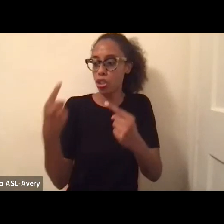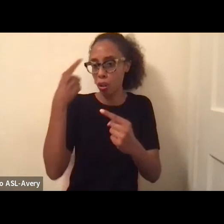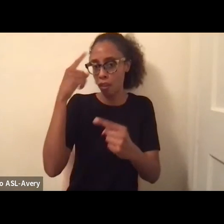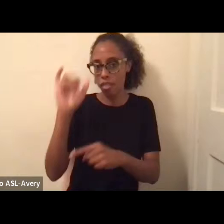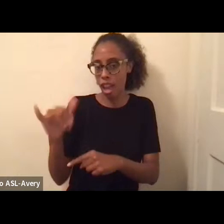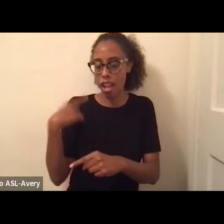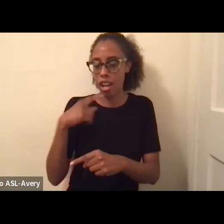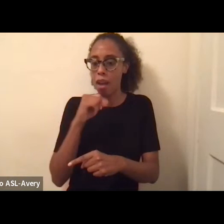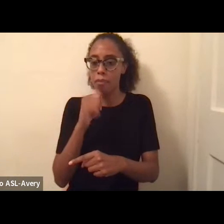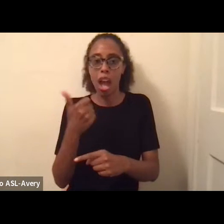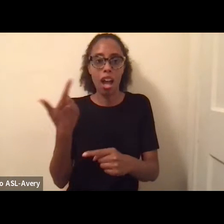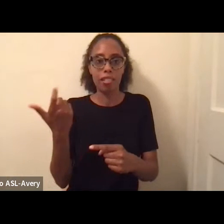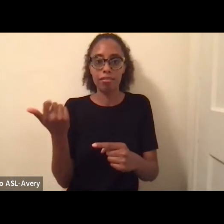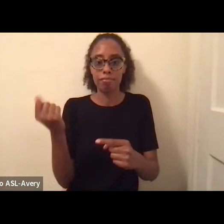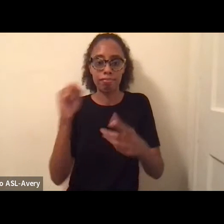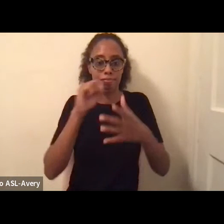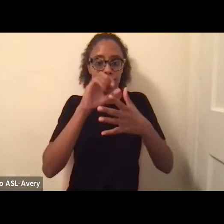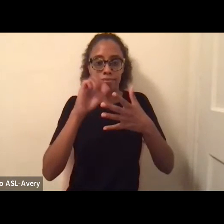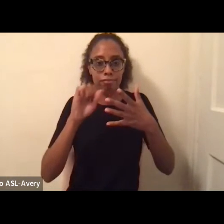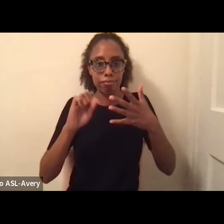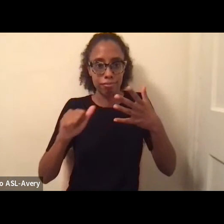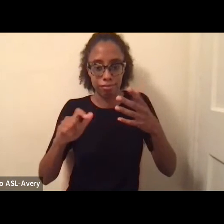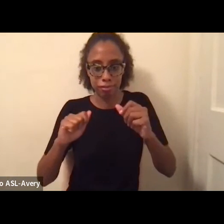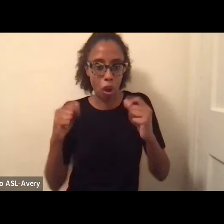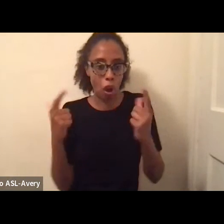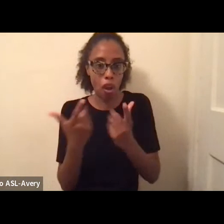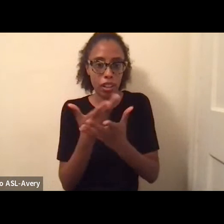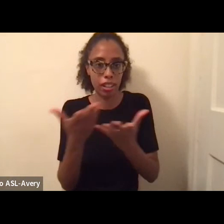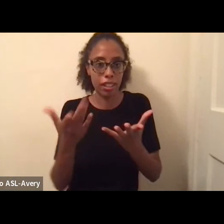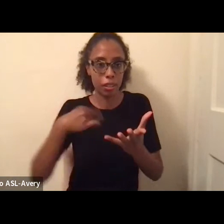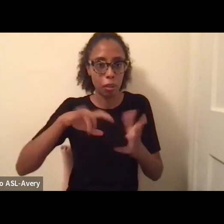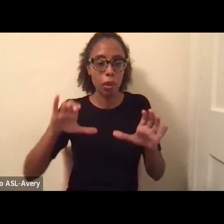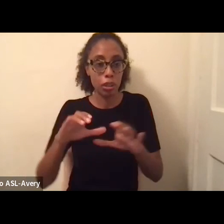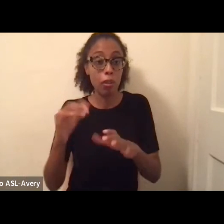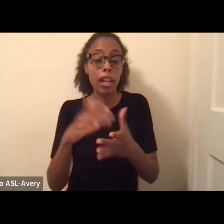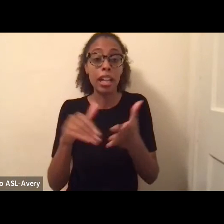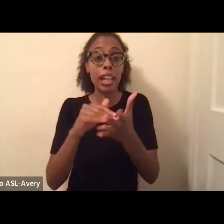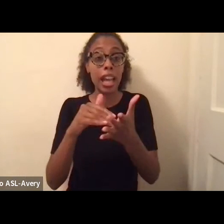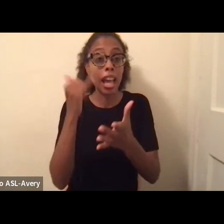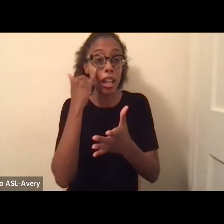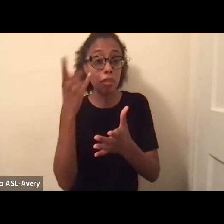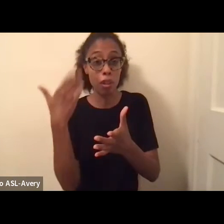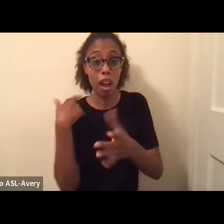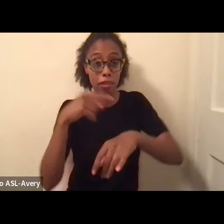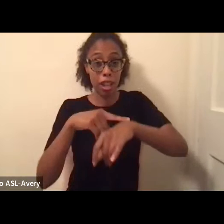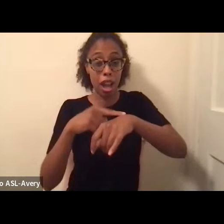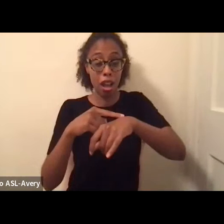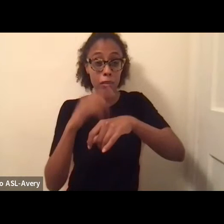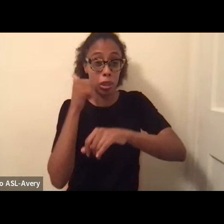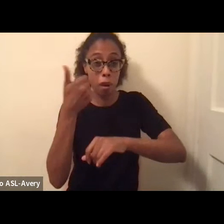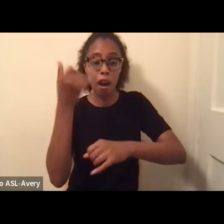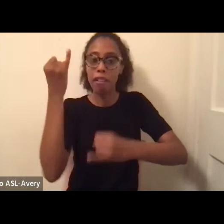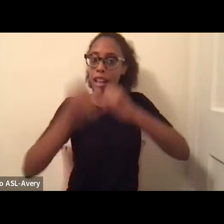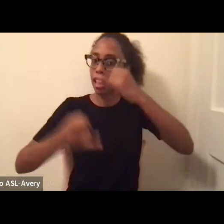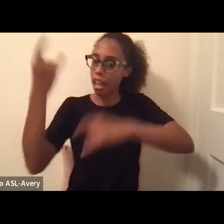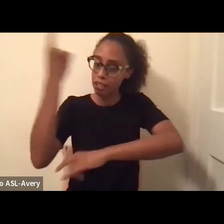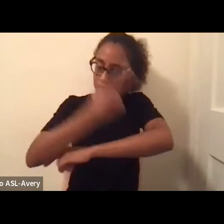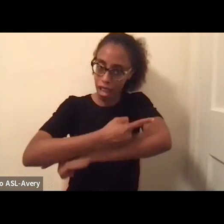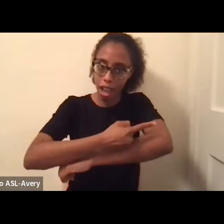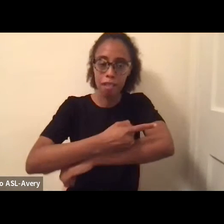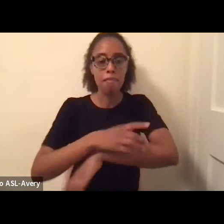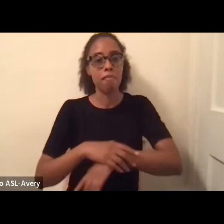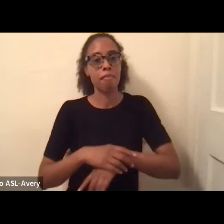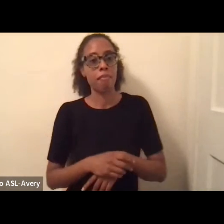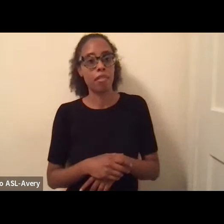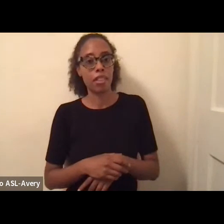of the things that we're doing there. Again, if you have time, tomorrow is the last day. And if you